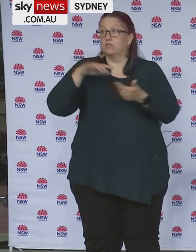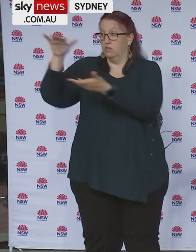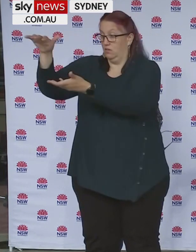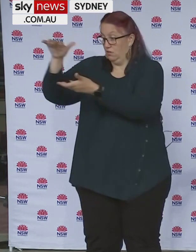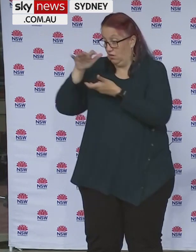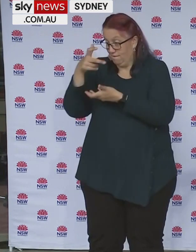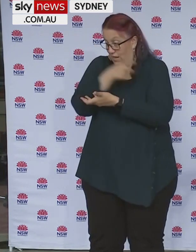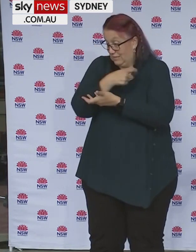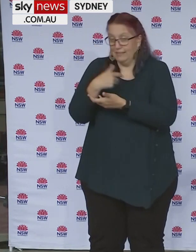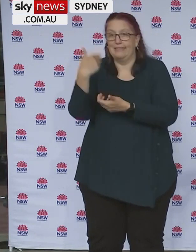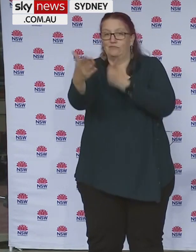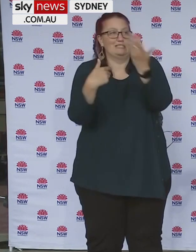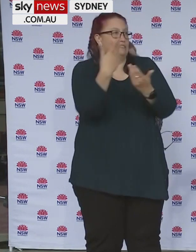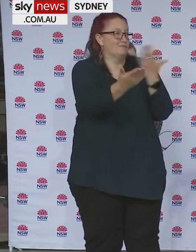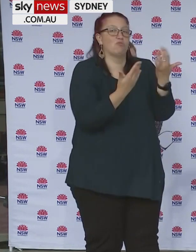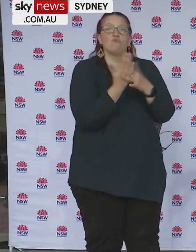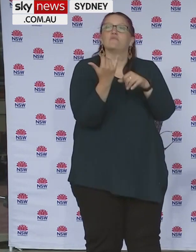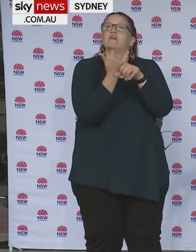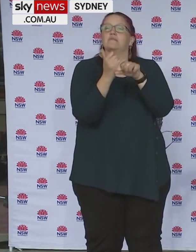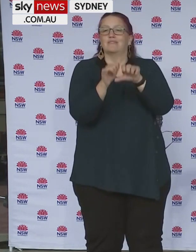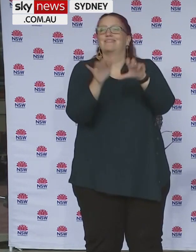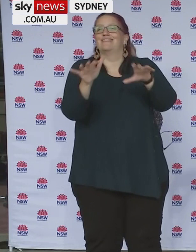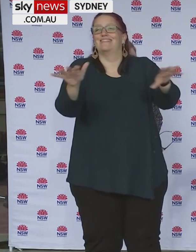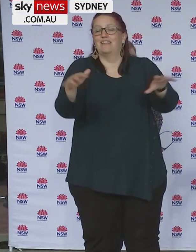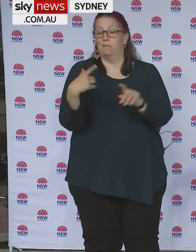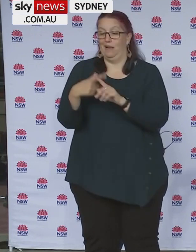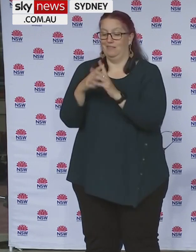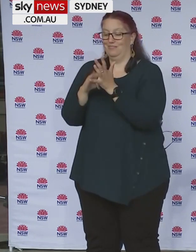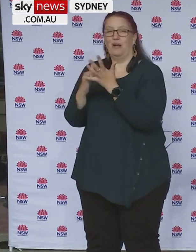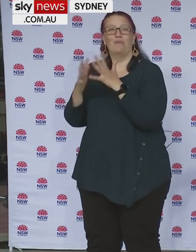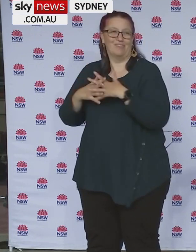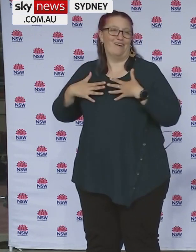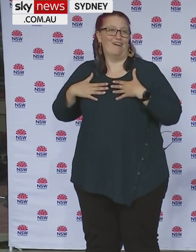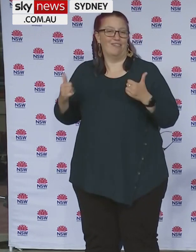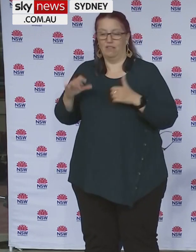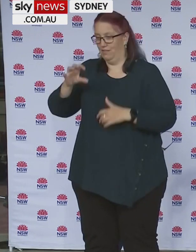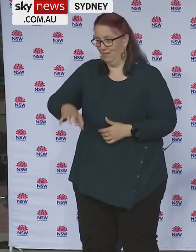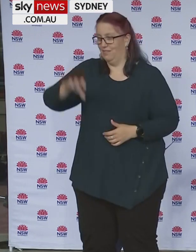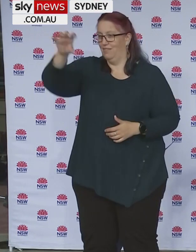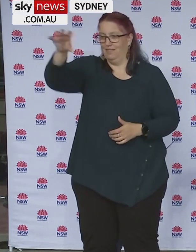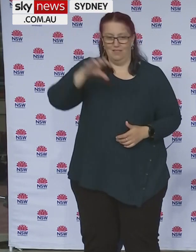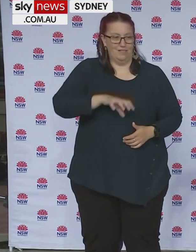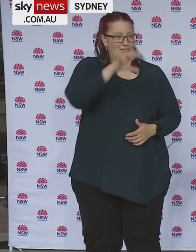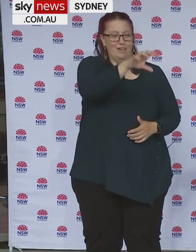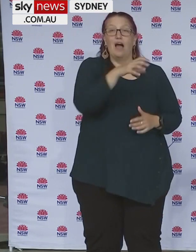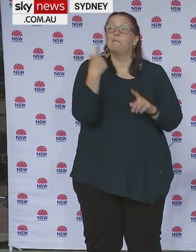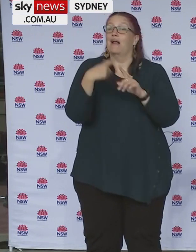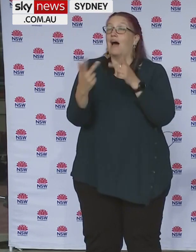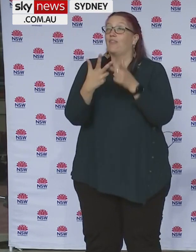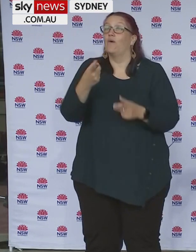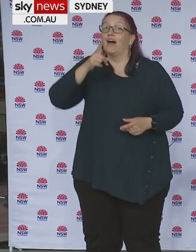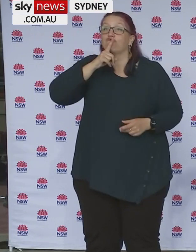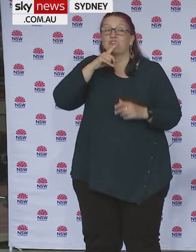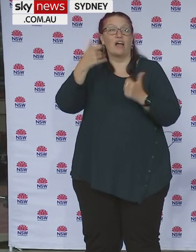our part through New South Wales Health, through our mass vaccination hubs, our 100 sites around the state, plus getting